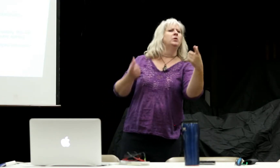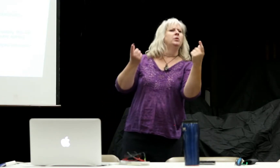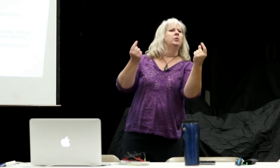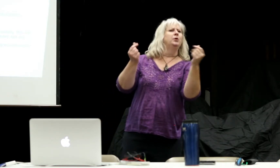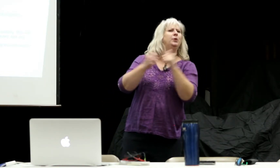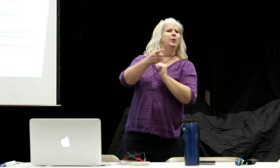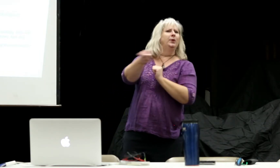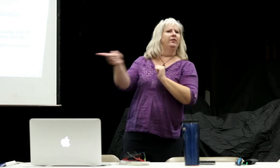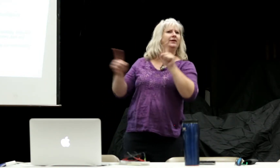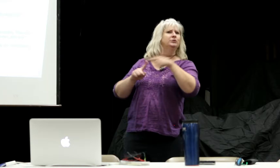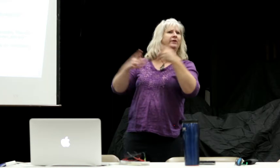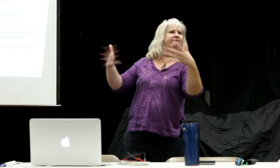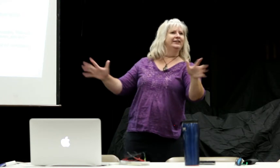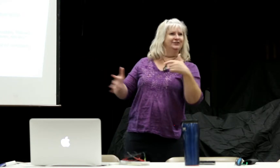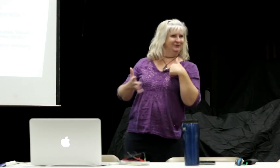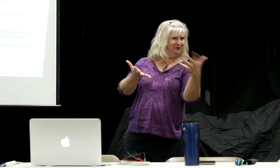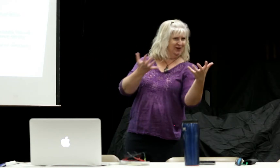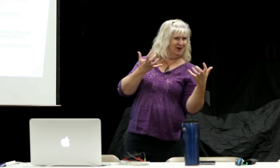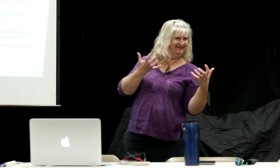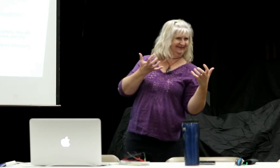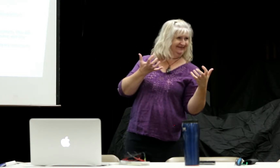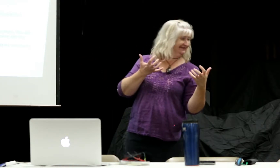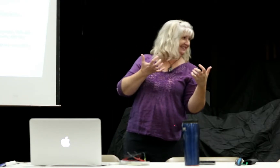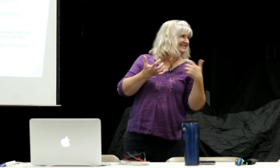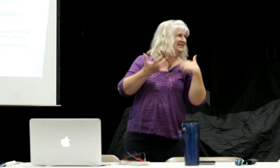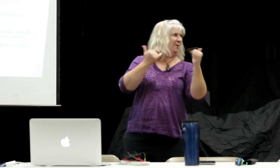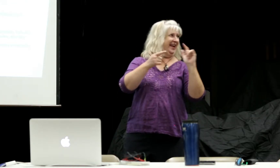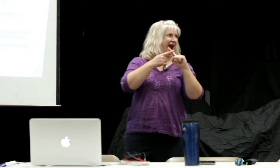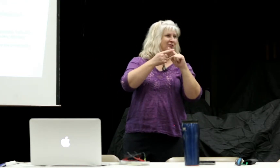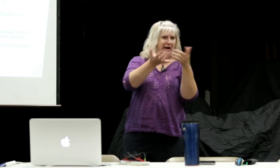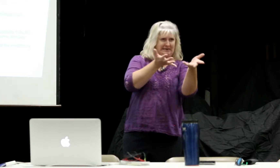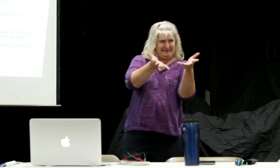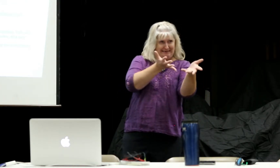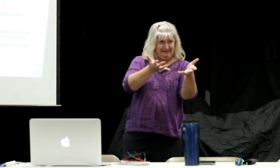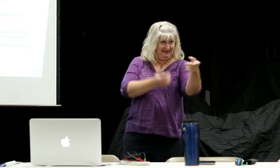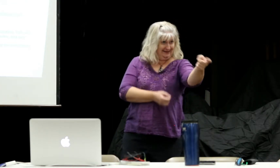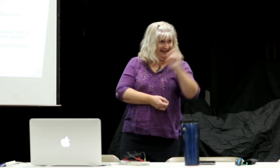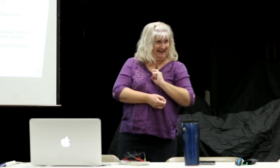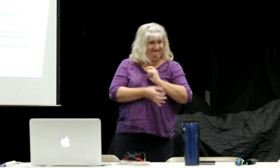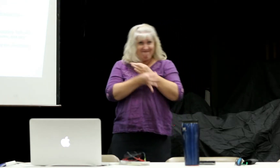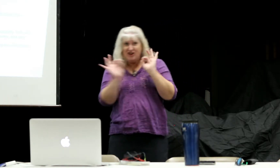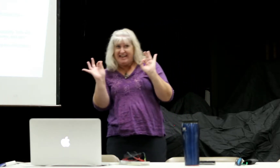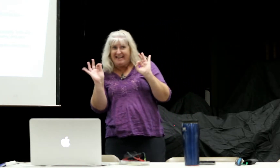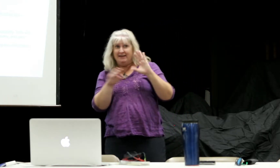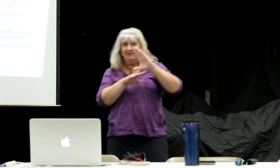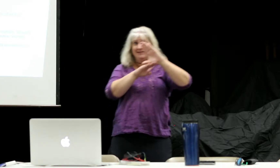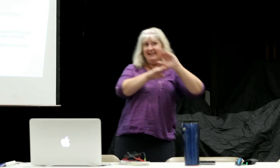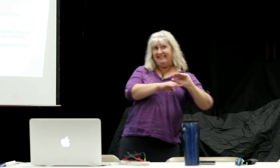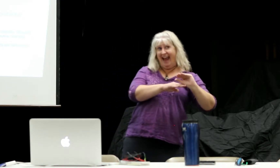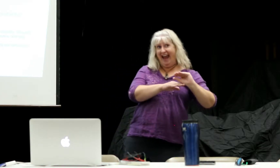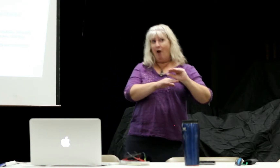and asked them what they're doing with the decorations after and if we could have them. So I'm going to work with them to see if we